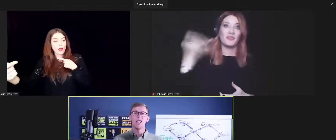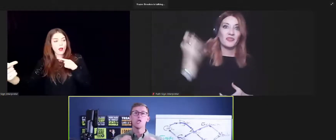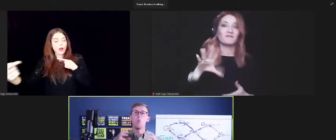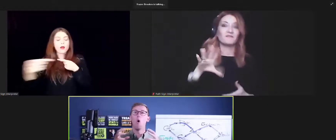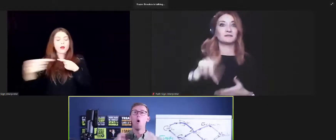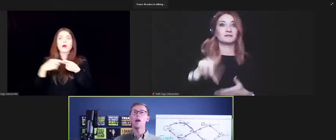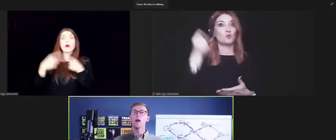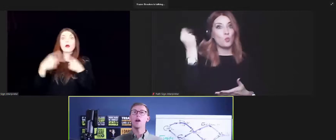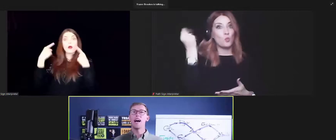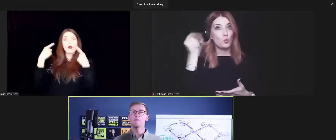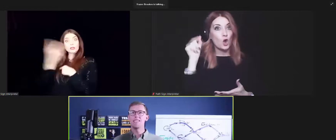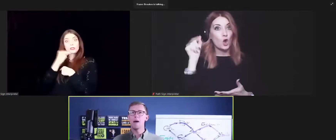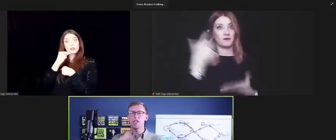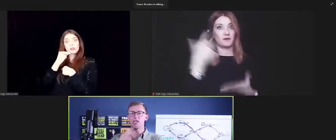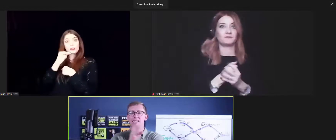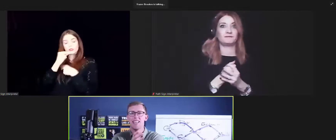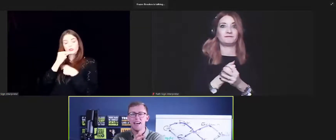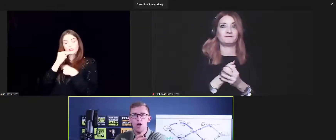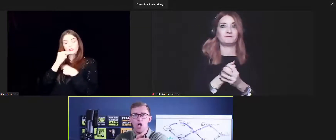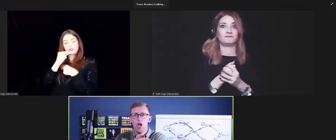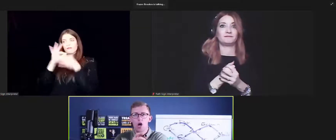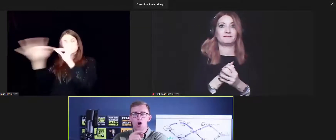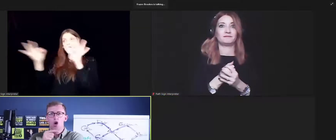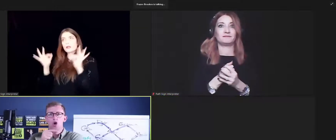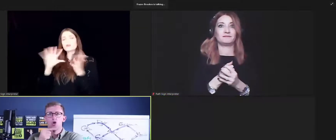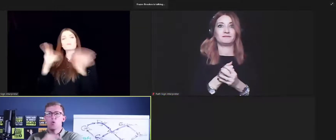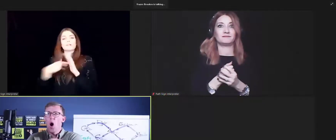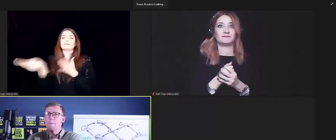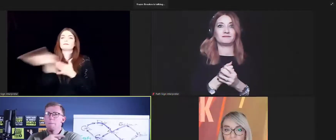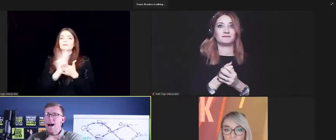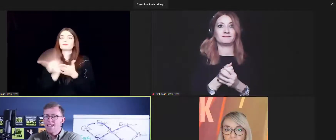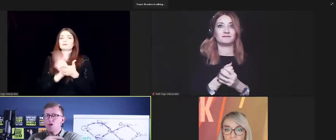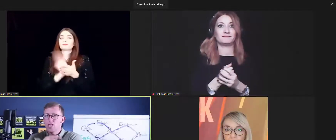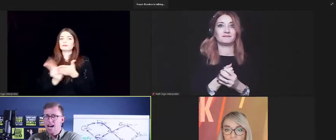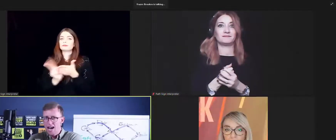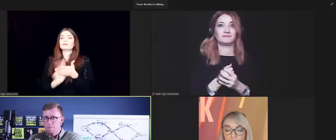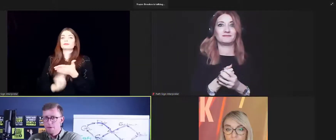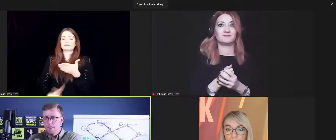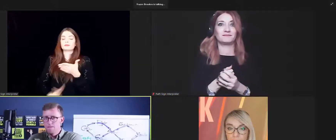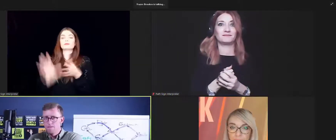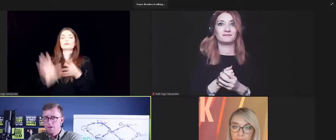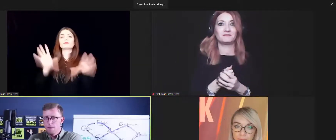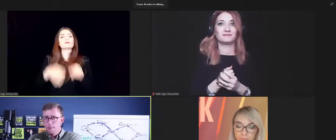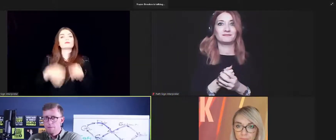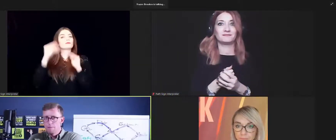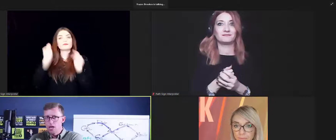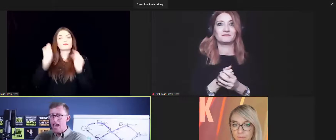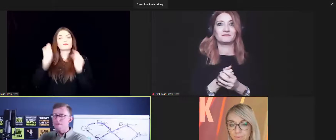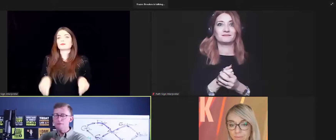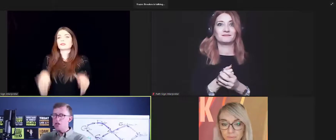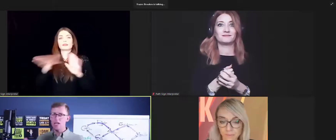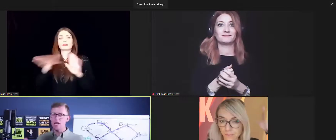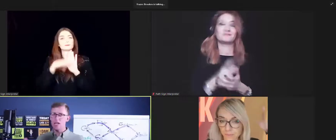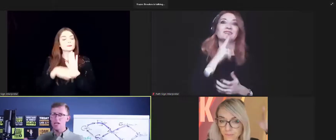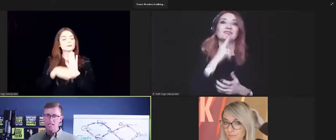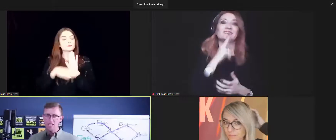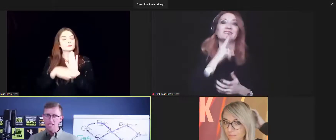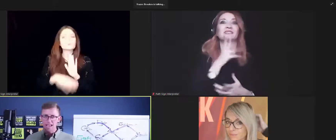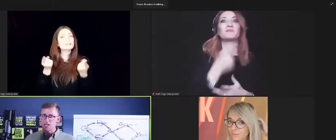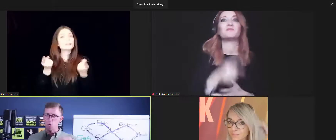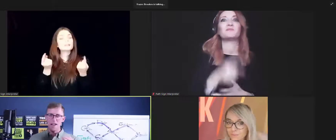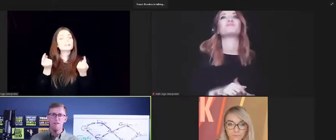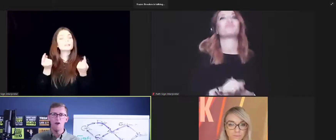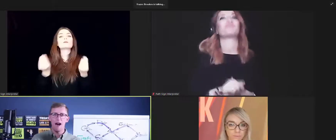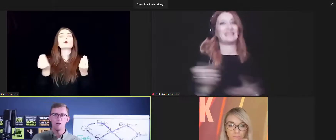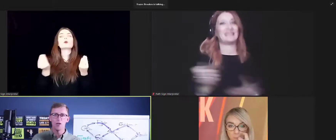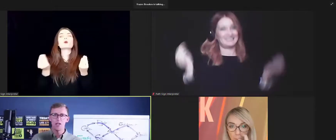started to organize my time, because here's the thing. You can't manage time because every single day there's